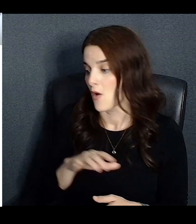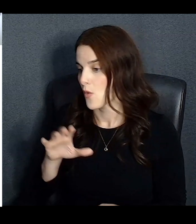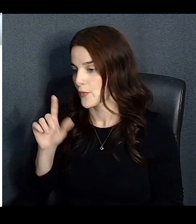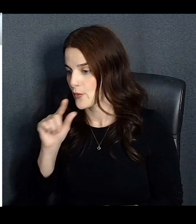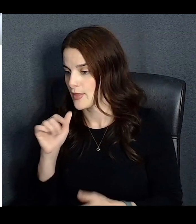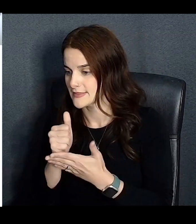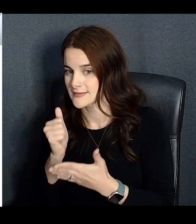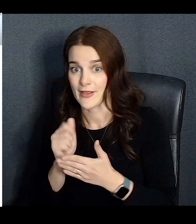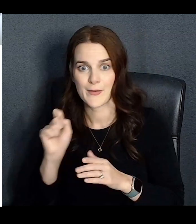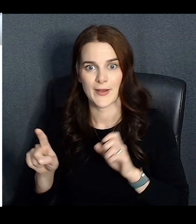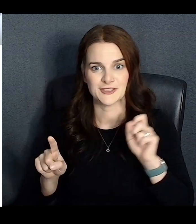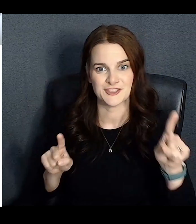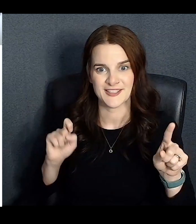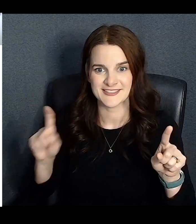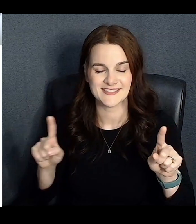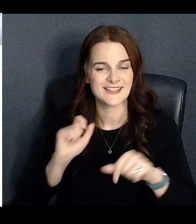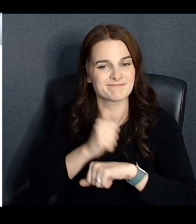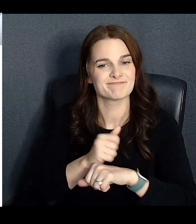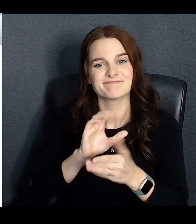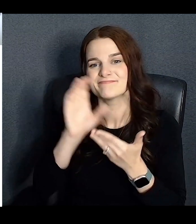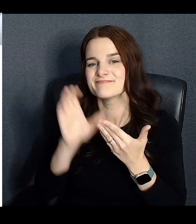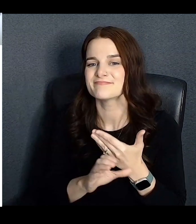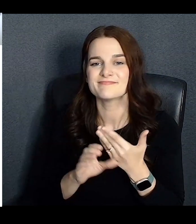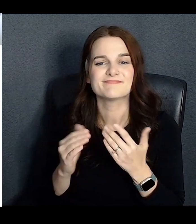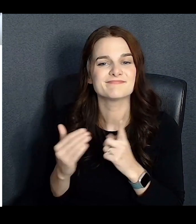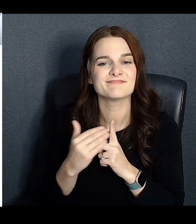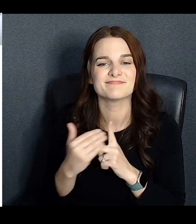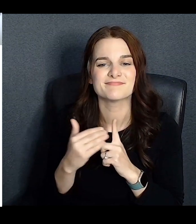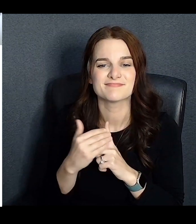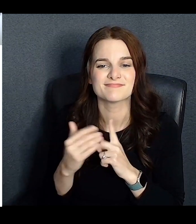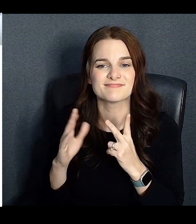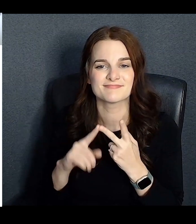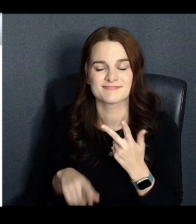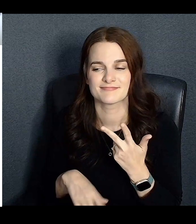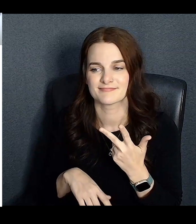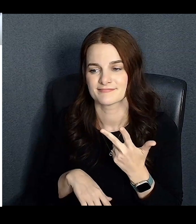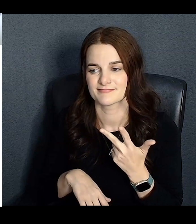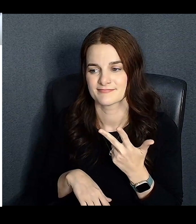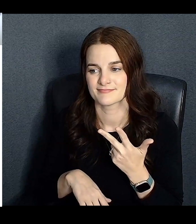Google Assistant questions. You can set calendar reminders. You can